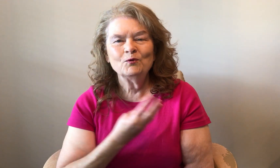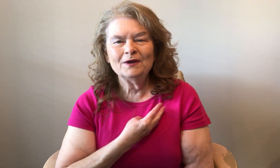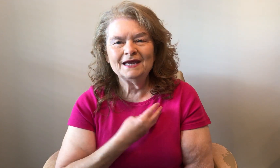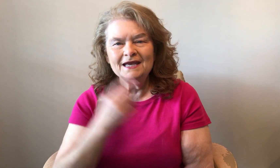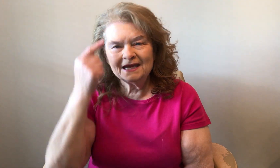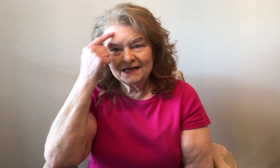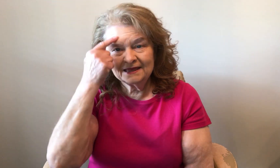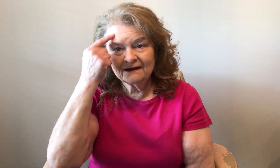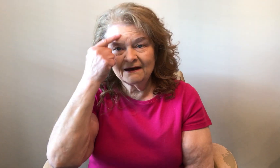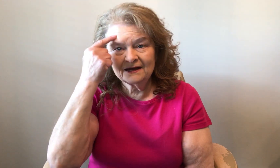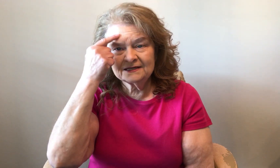We thought